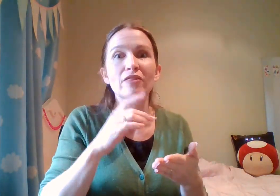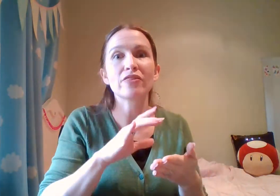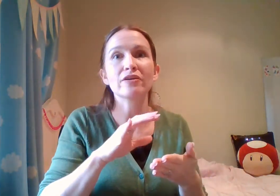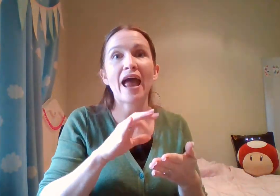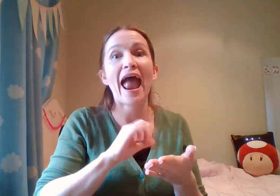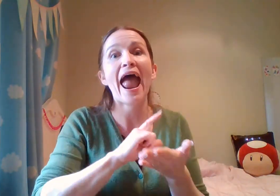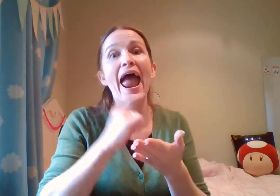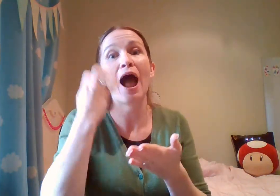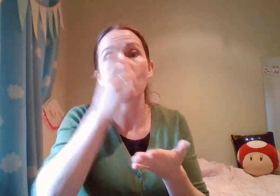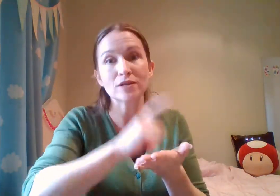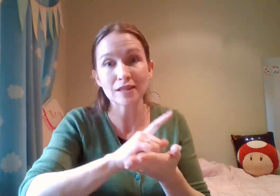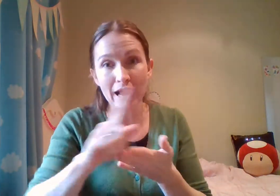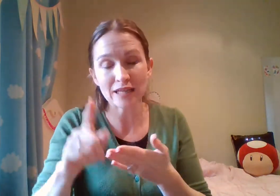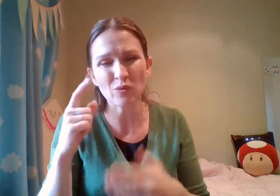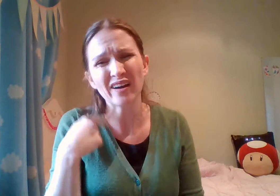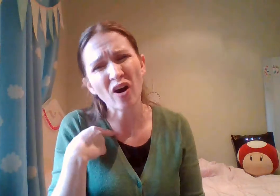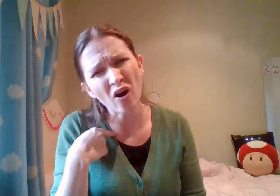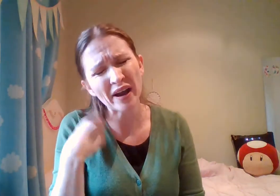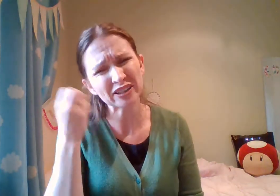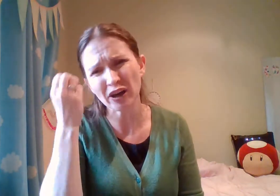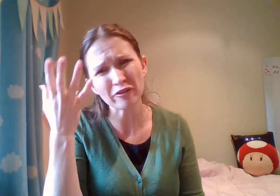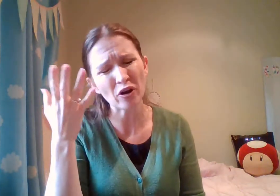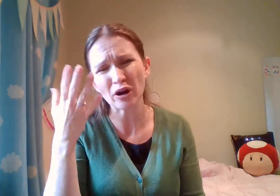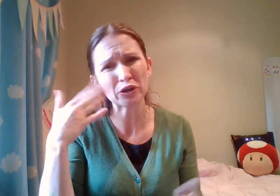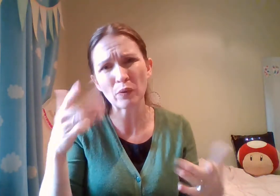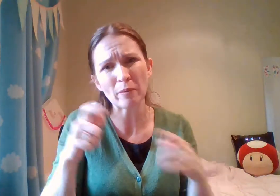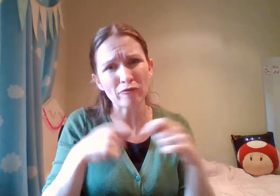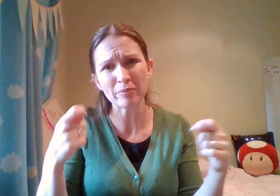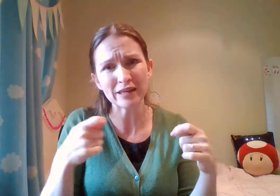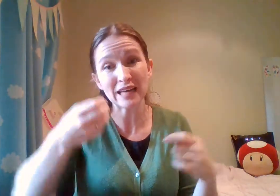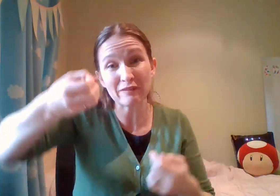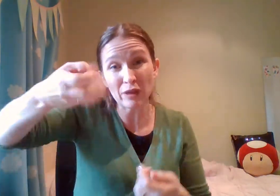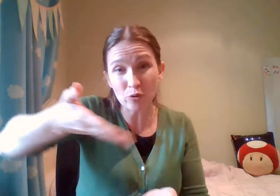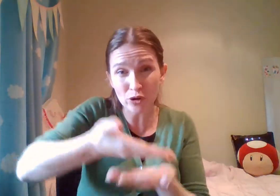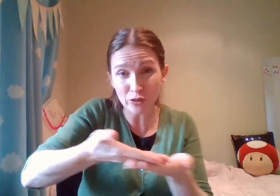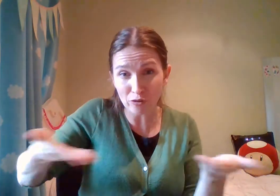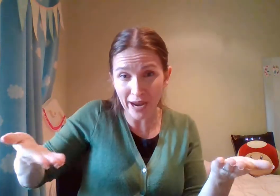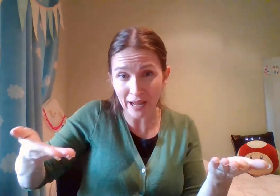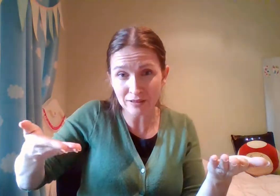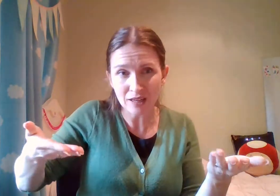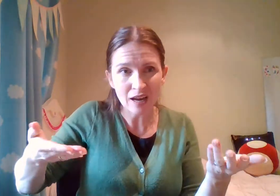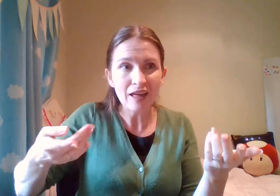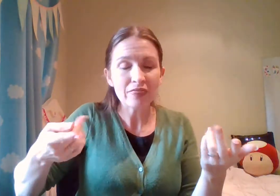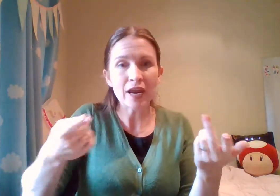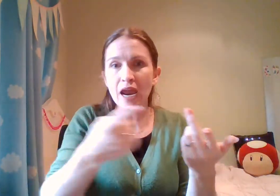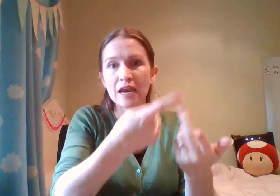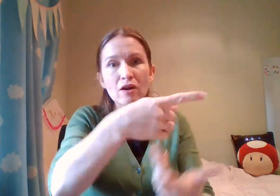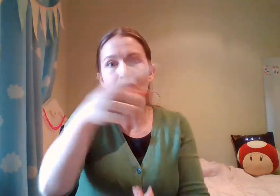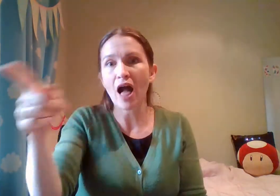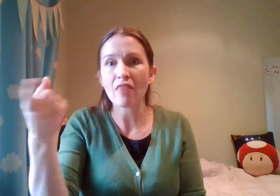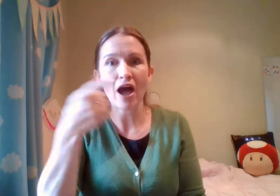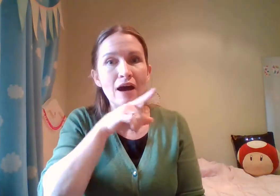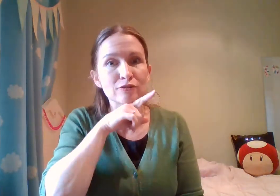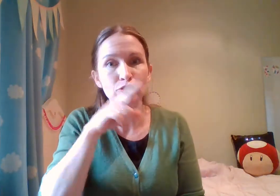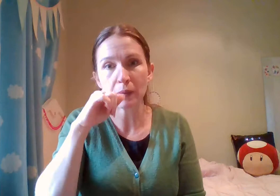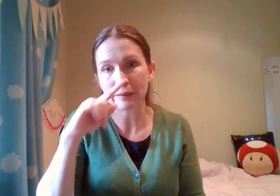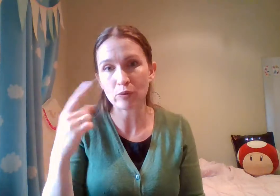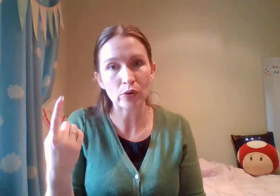than hours later when they go, oh, actually, I forgot, I don't know where my ribbon is. And if they put it on the ground, then any of the other 100 people